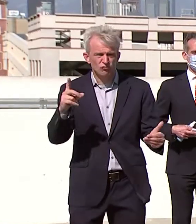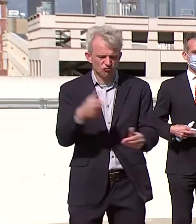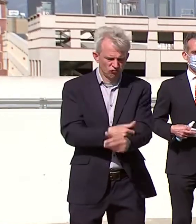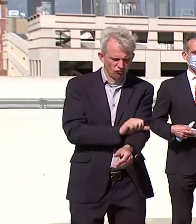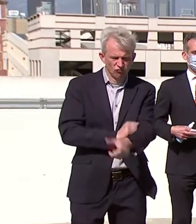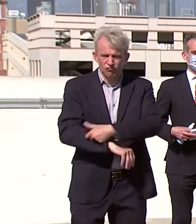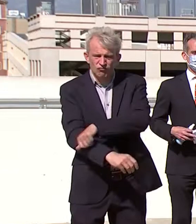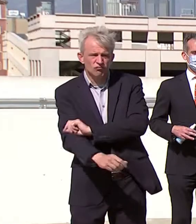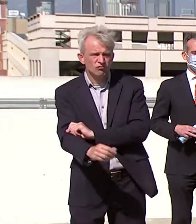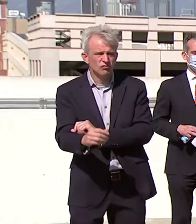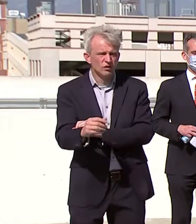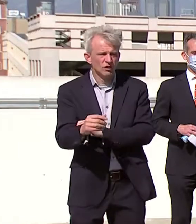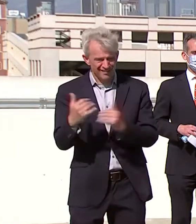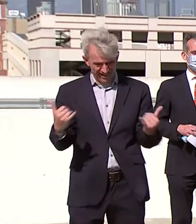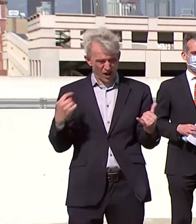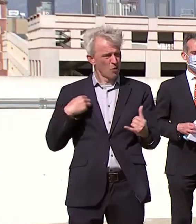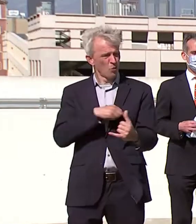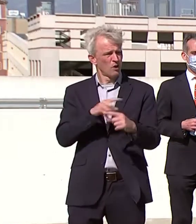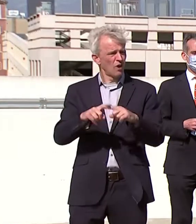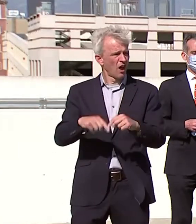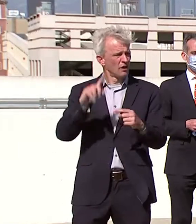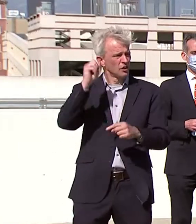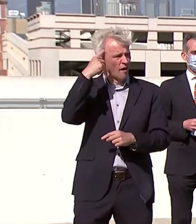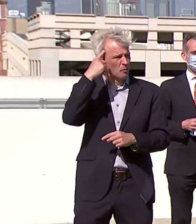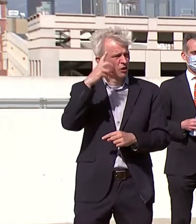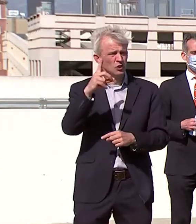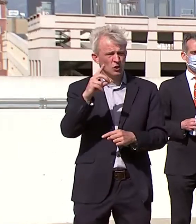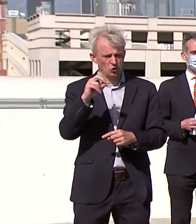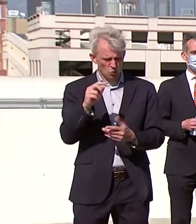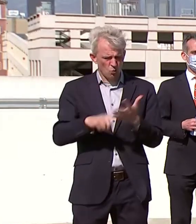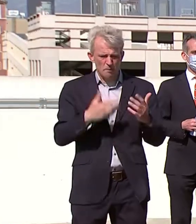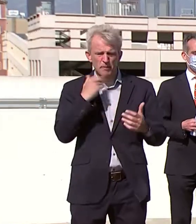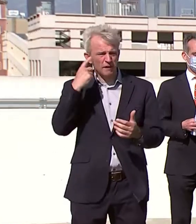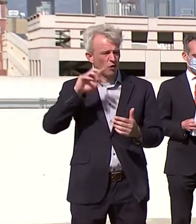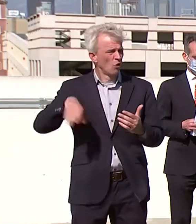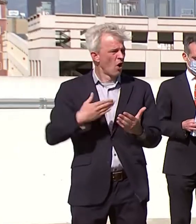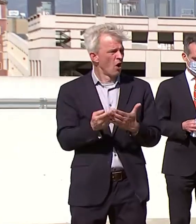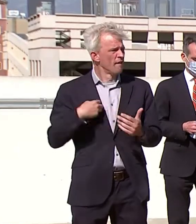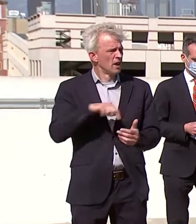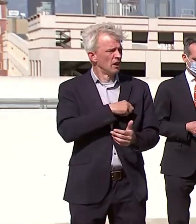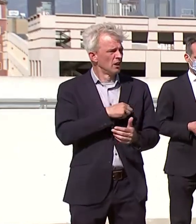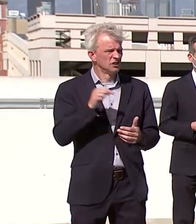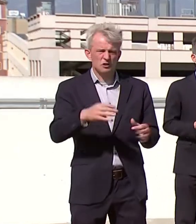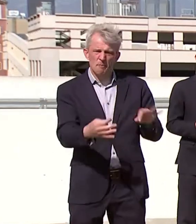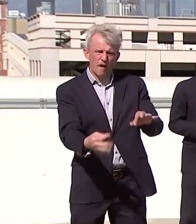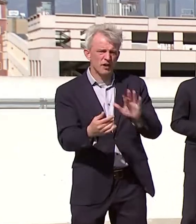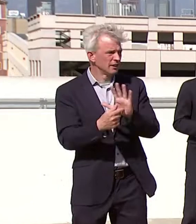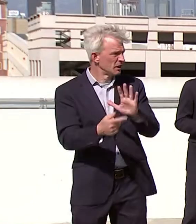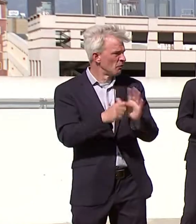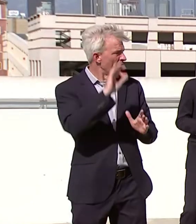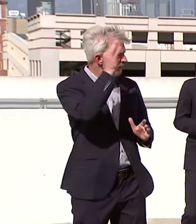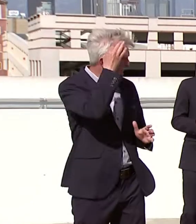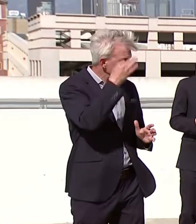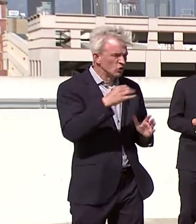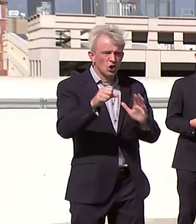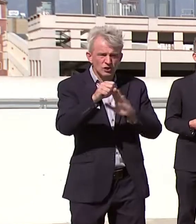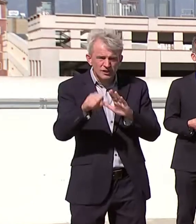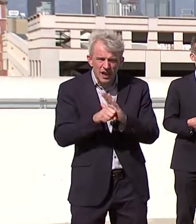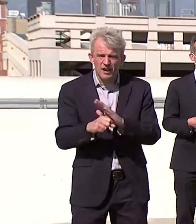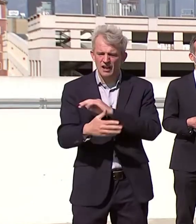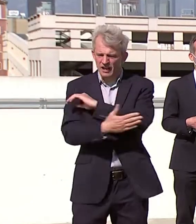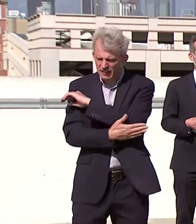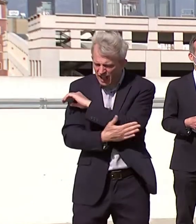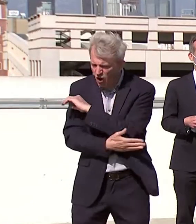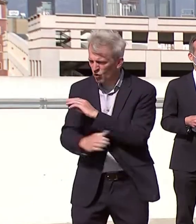this that we all rely on government to do what's best for all of us. And so this is a perfect example. The federal level, the state level, county and